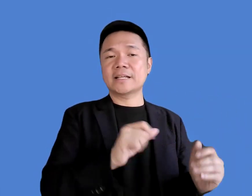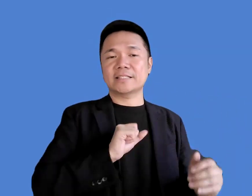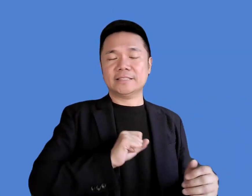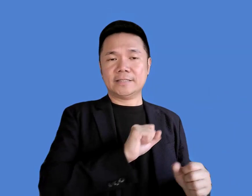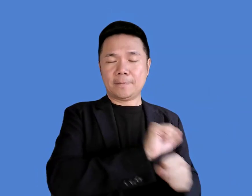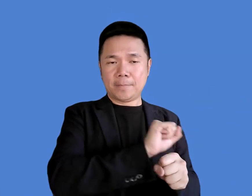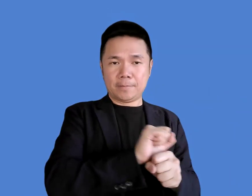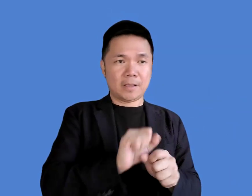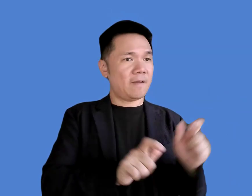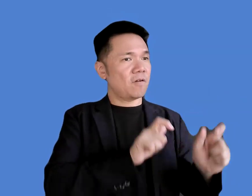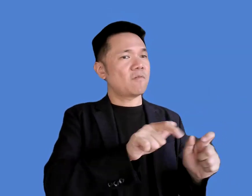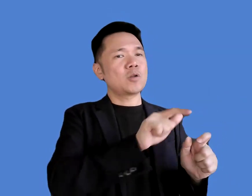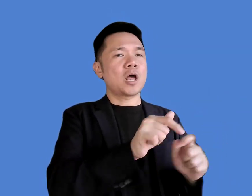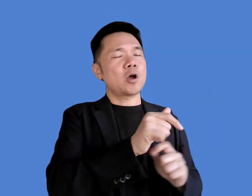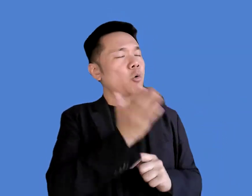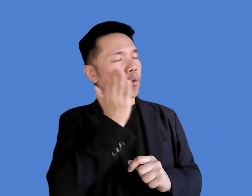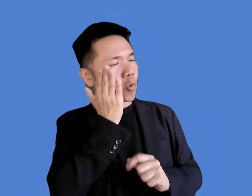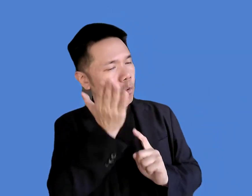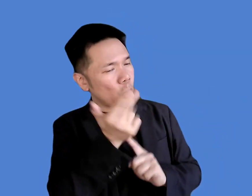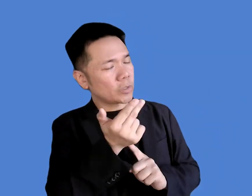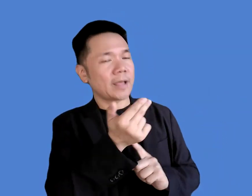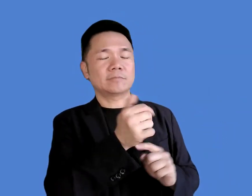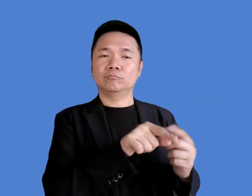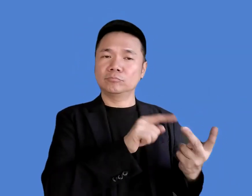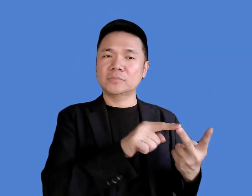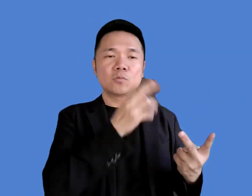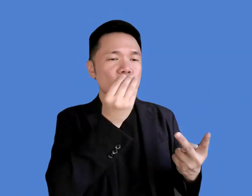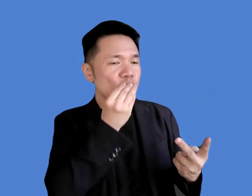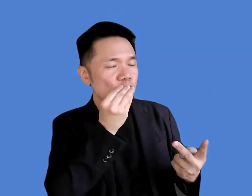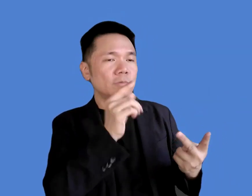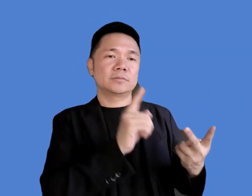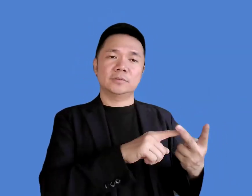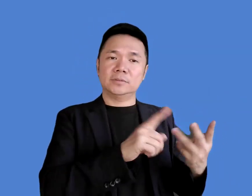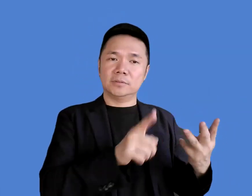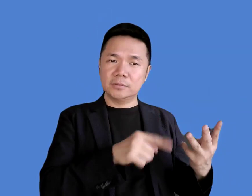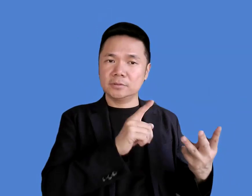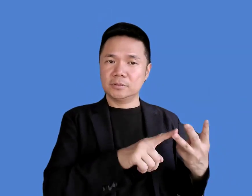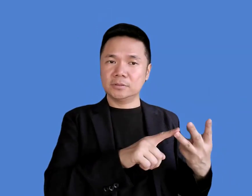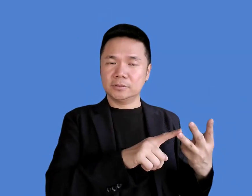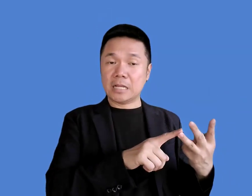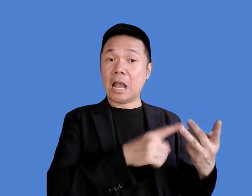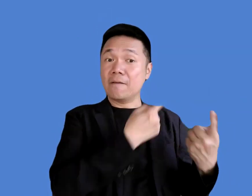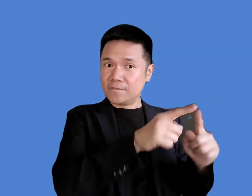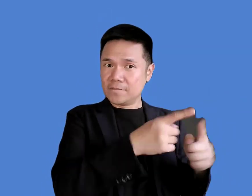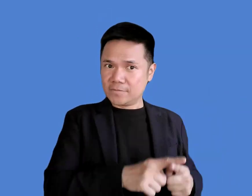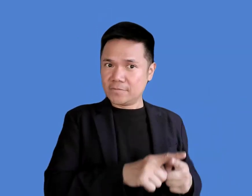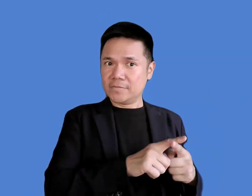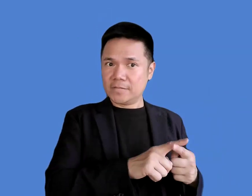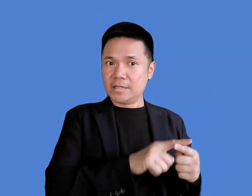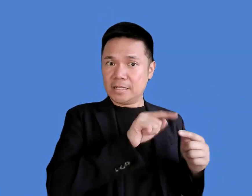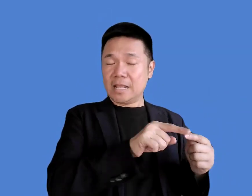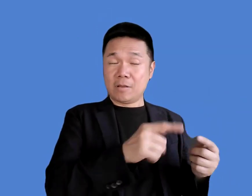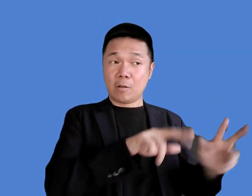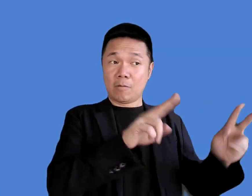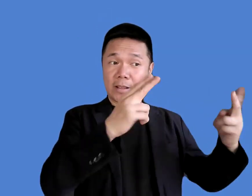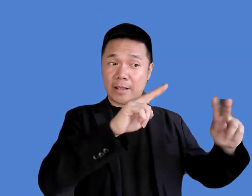in the hospitality sector, to be honest. So we work a lot with Hyatt Regency, with Sensory, all these people who we've signed MOUs